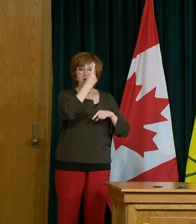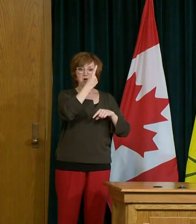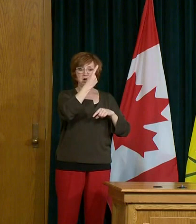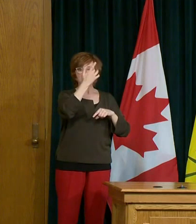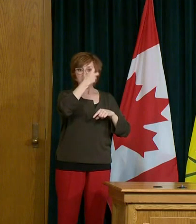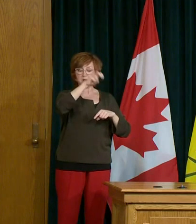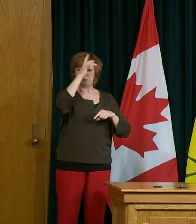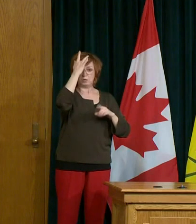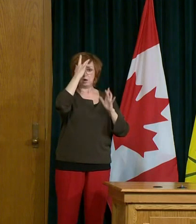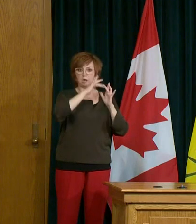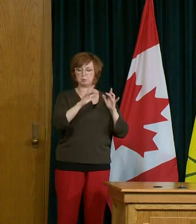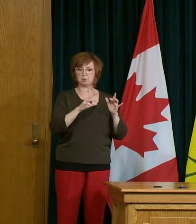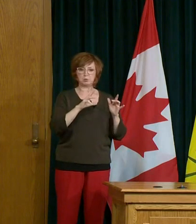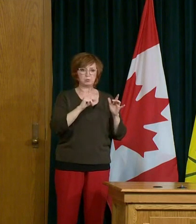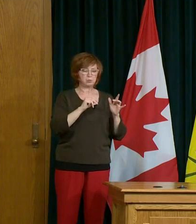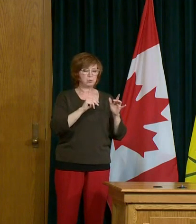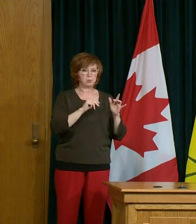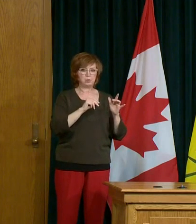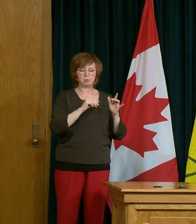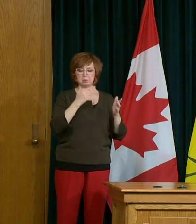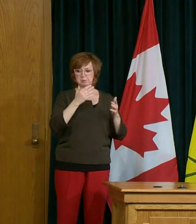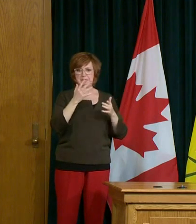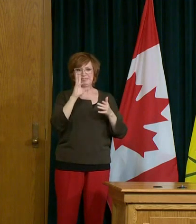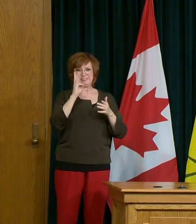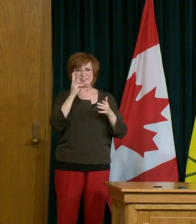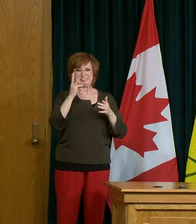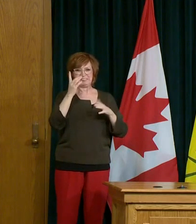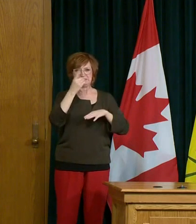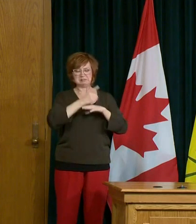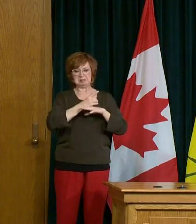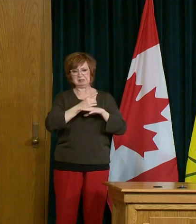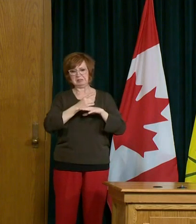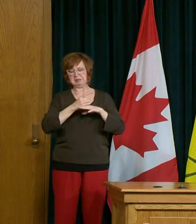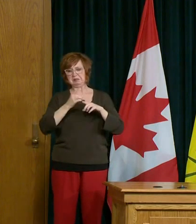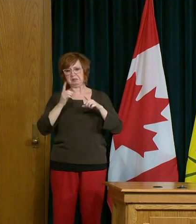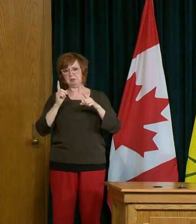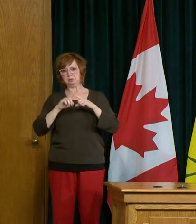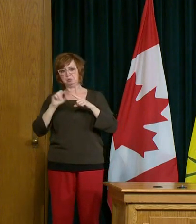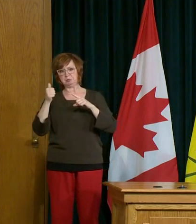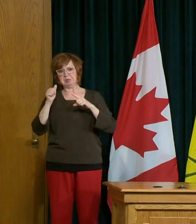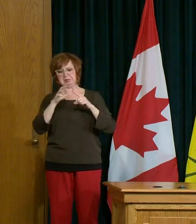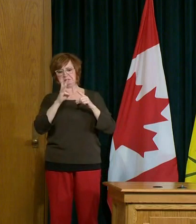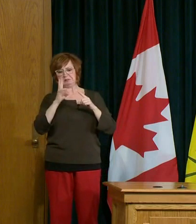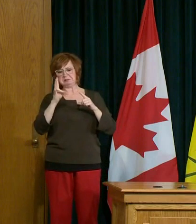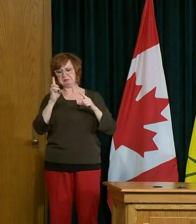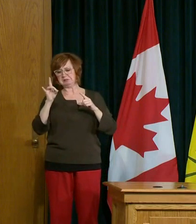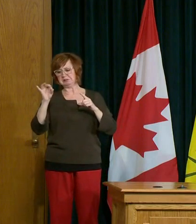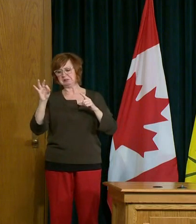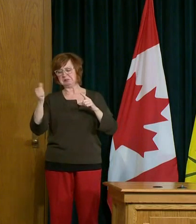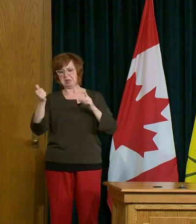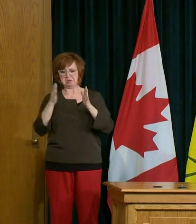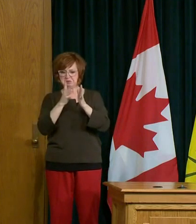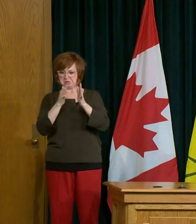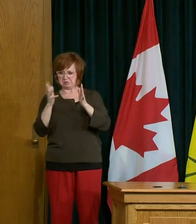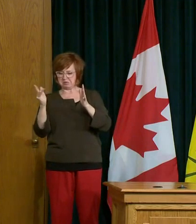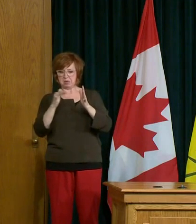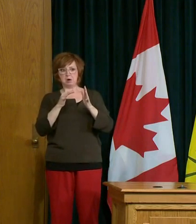condition worsens, it may be 3 weeks into your illness when you require ICU admission. But